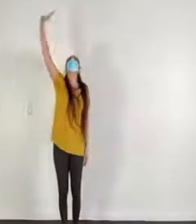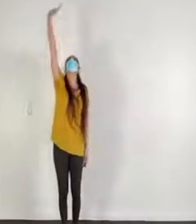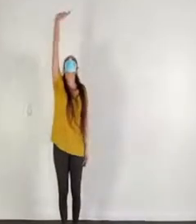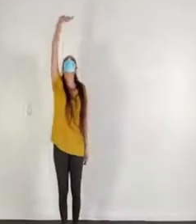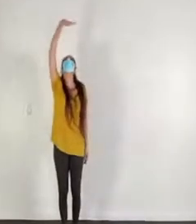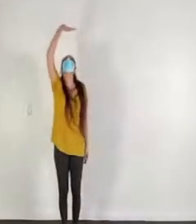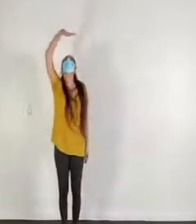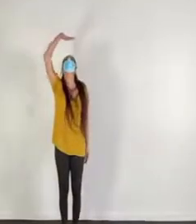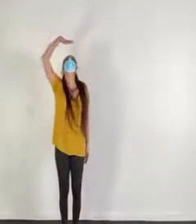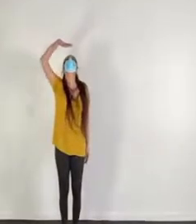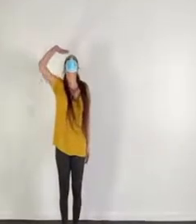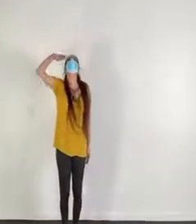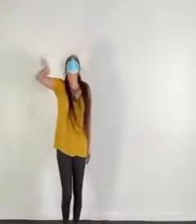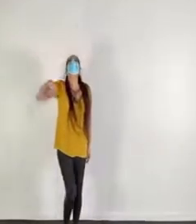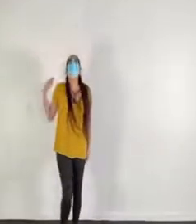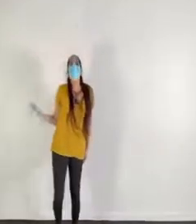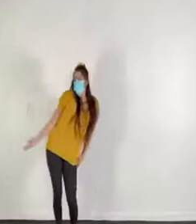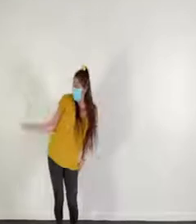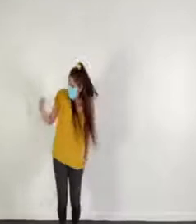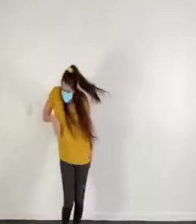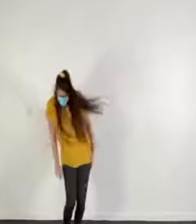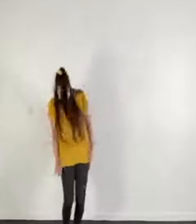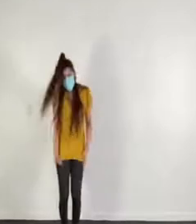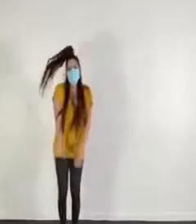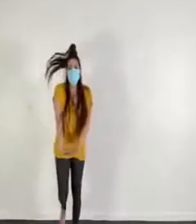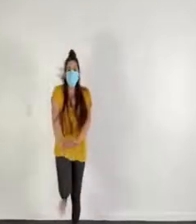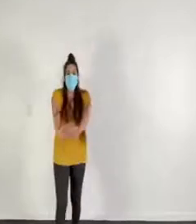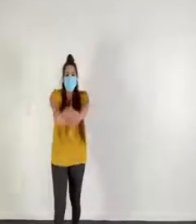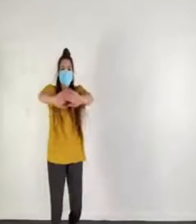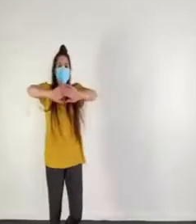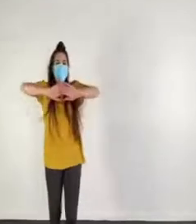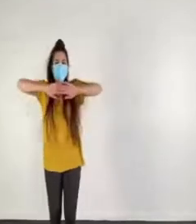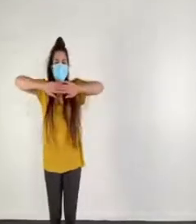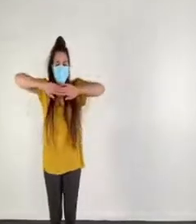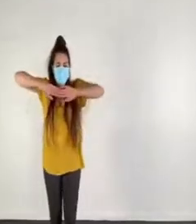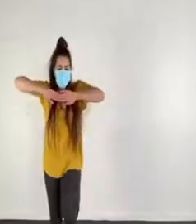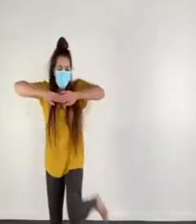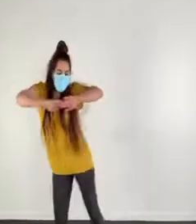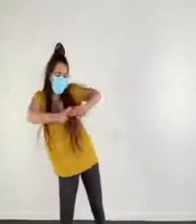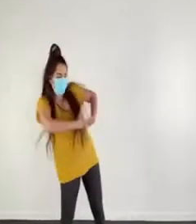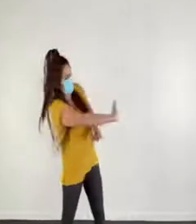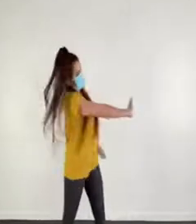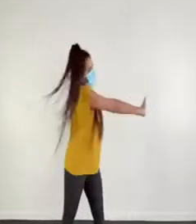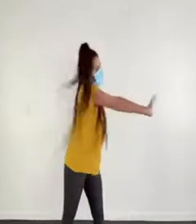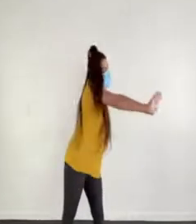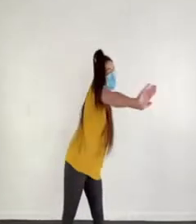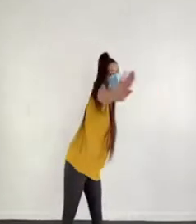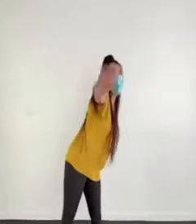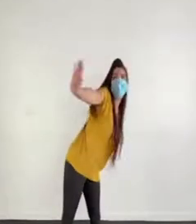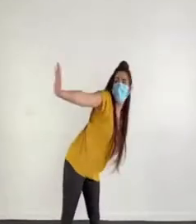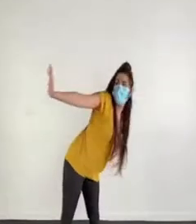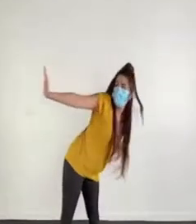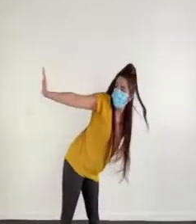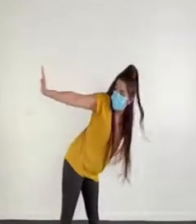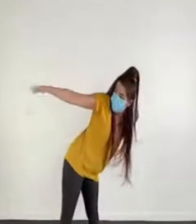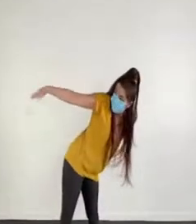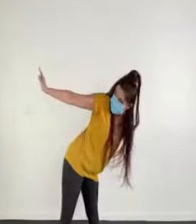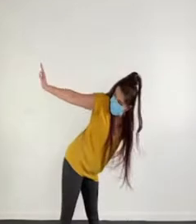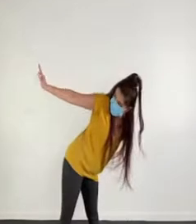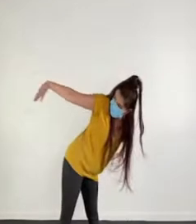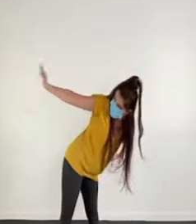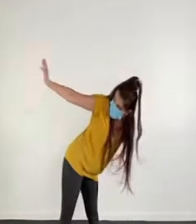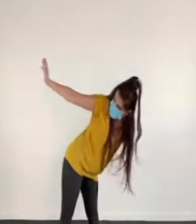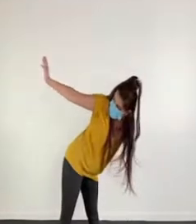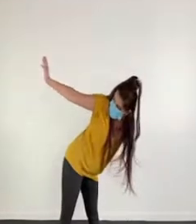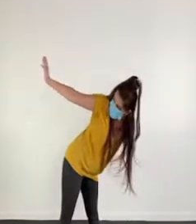now. Two nights ago, I caught the bus to the Pool Tabs open mic at the bar down the